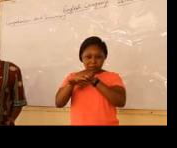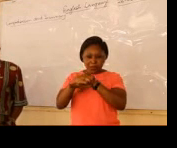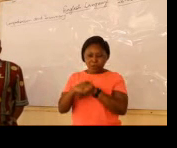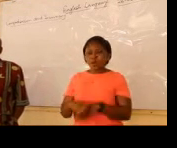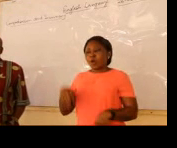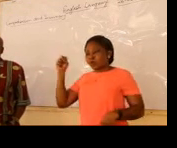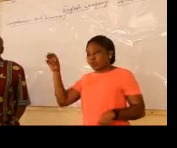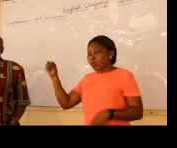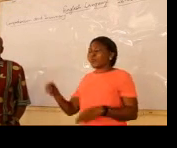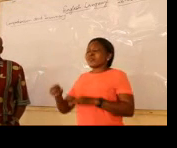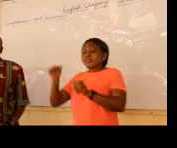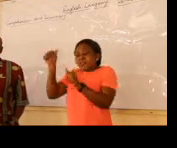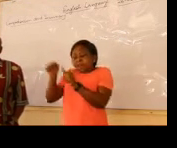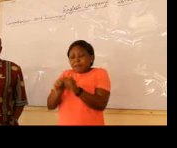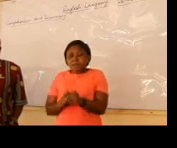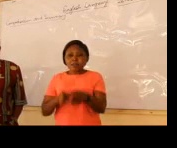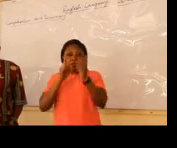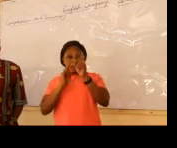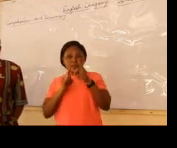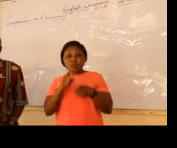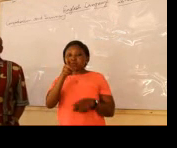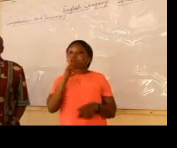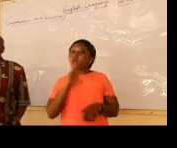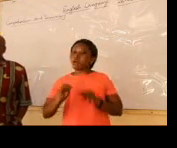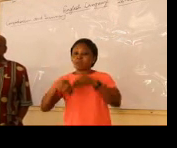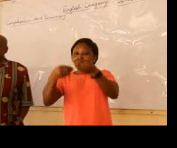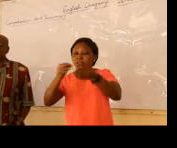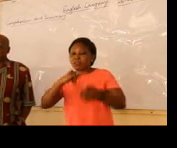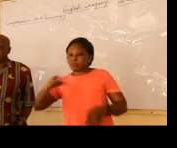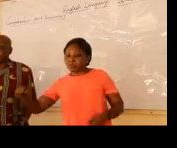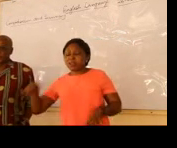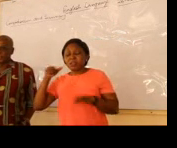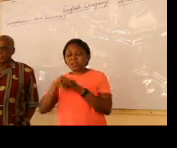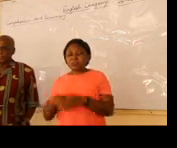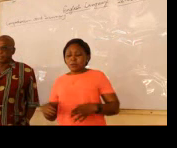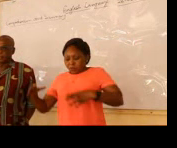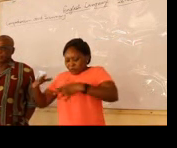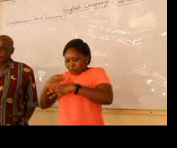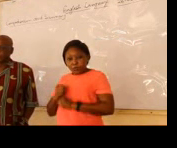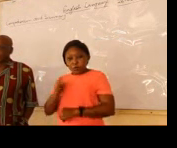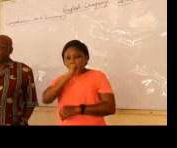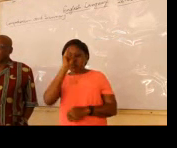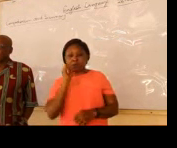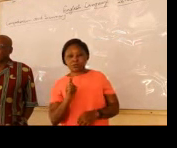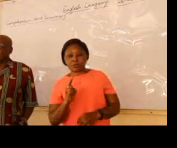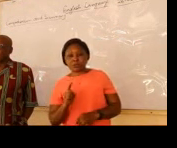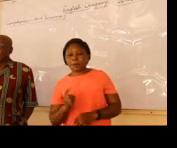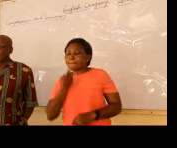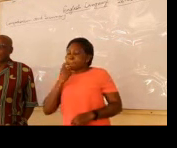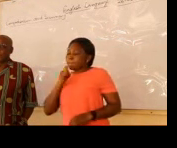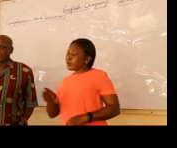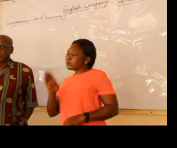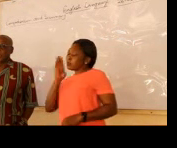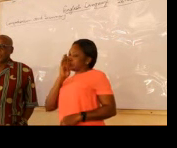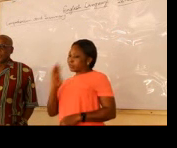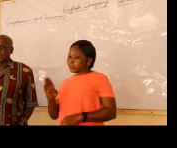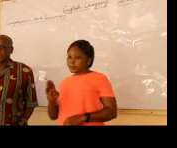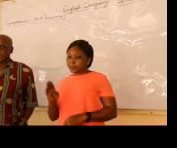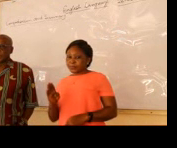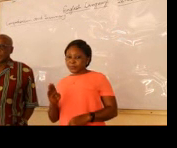every answer you are given in summary questions must